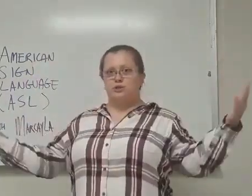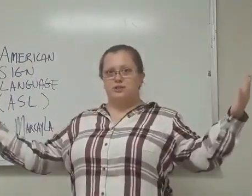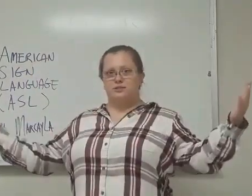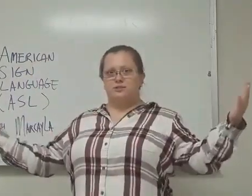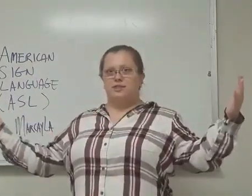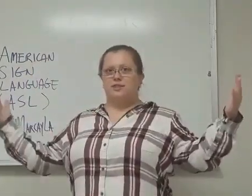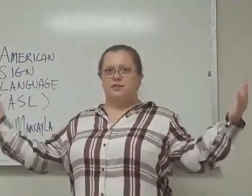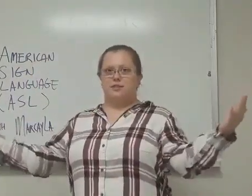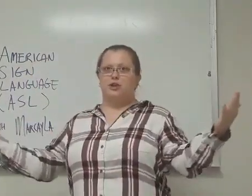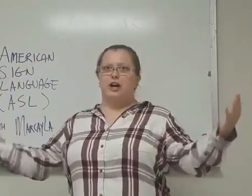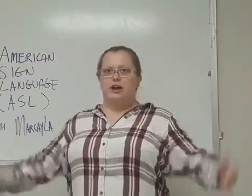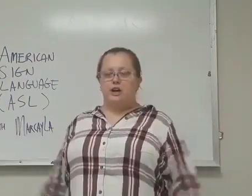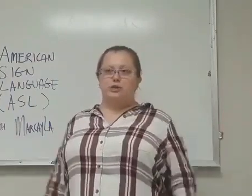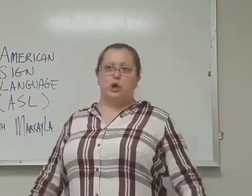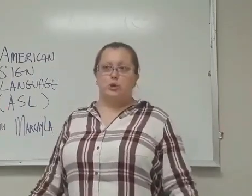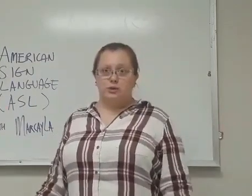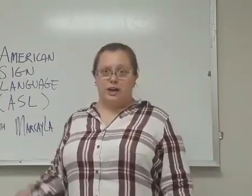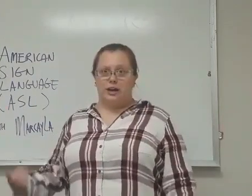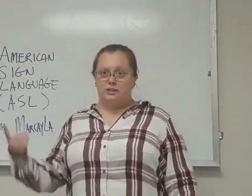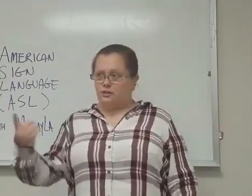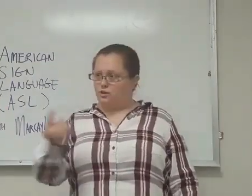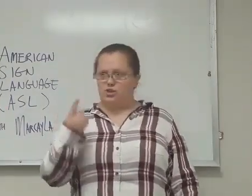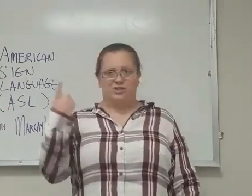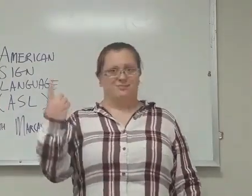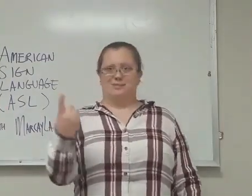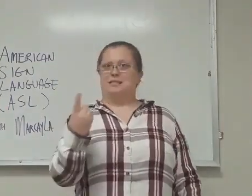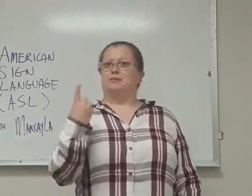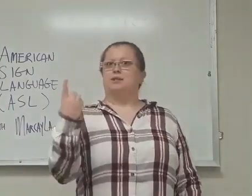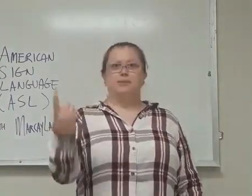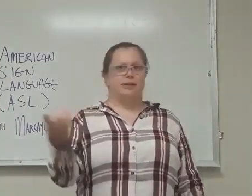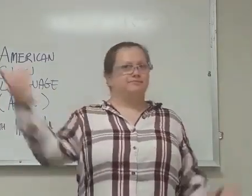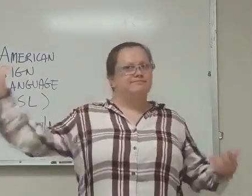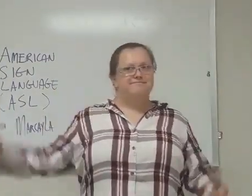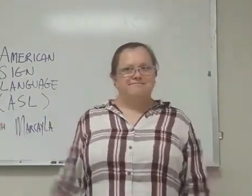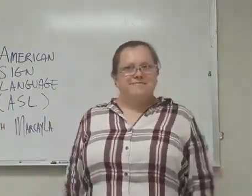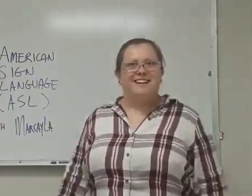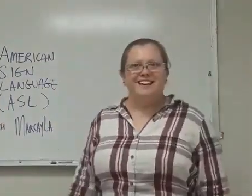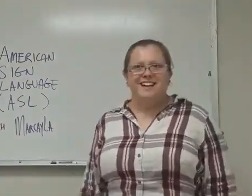coats. Right. Kind of helps coat that, so it's just something. Okay.